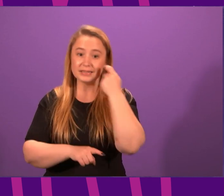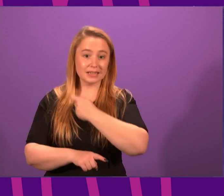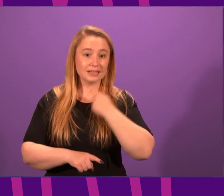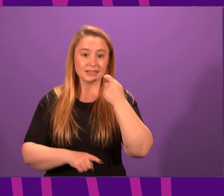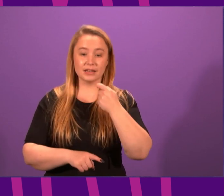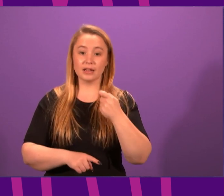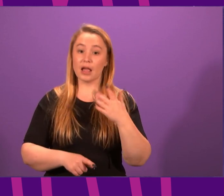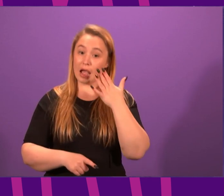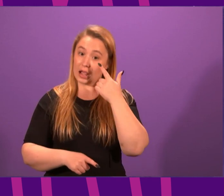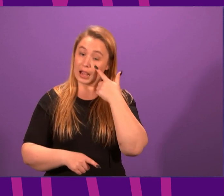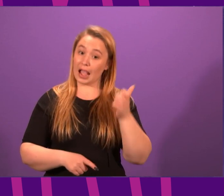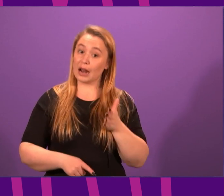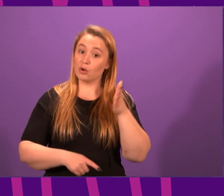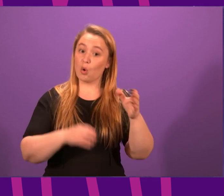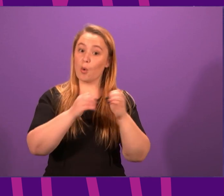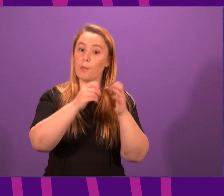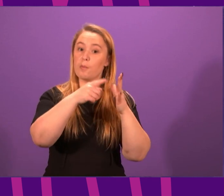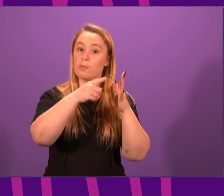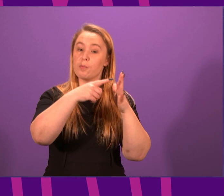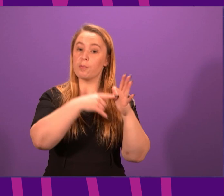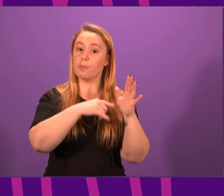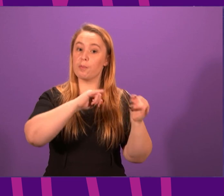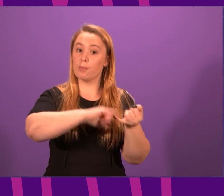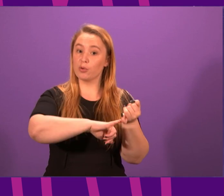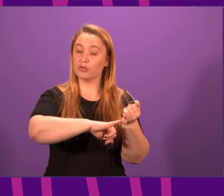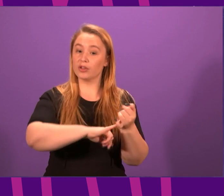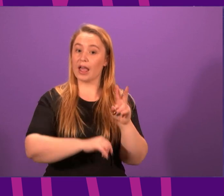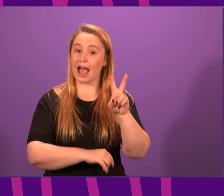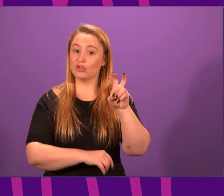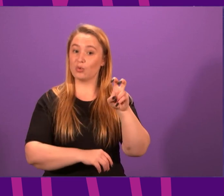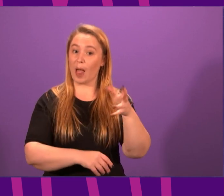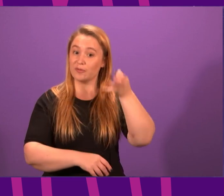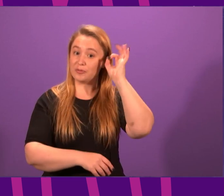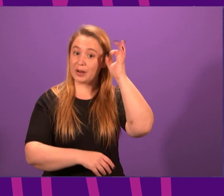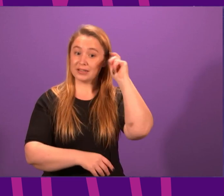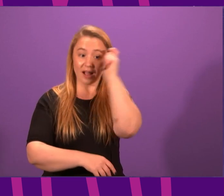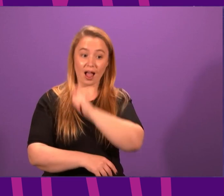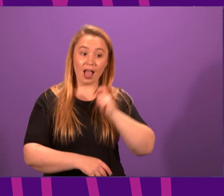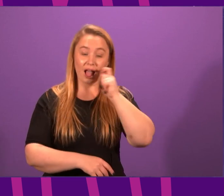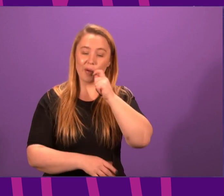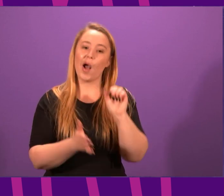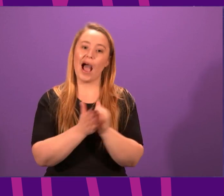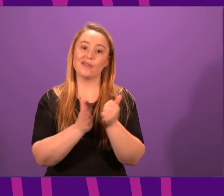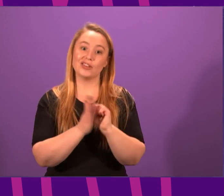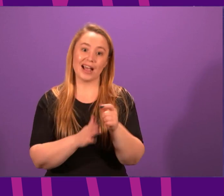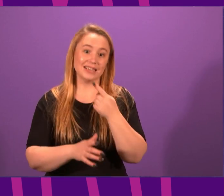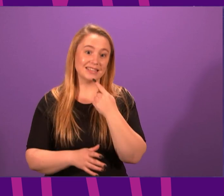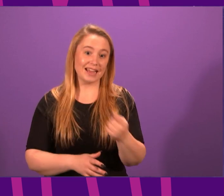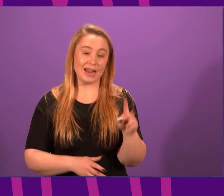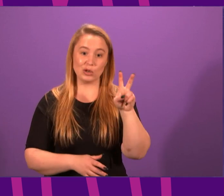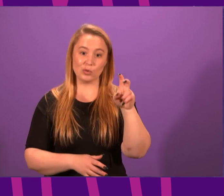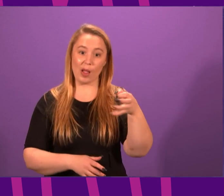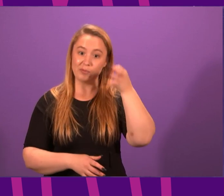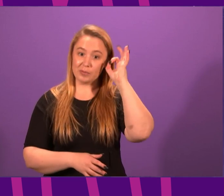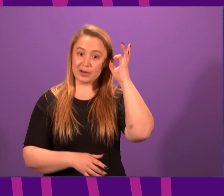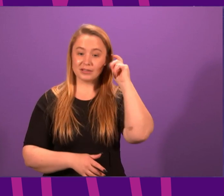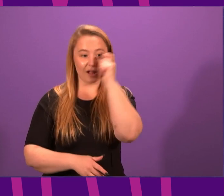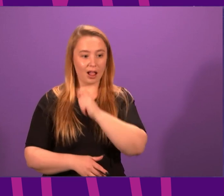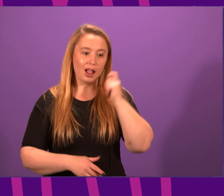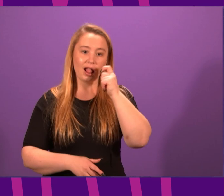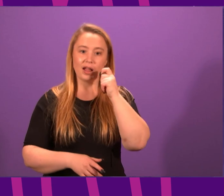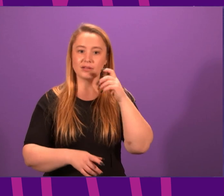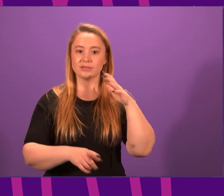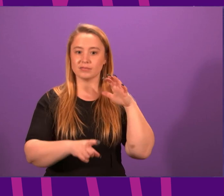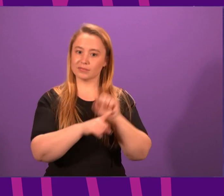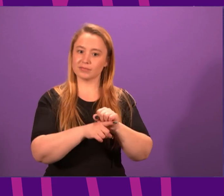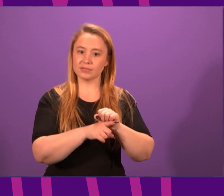go to Boots now and get a test kit that does in 12 minutes, or certainly that's what the advertisements are saying in terms of the future. Every single